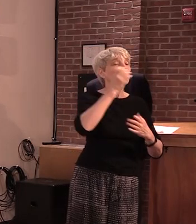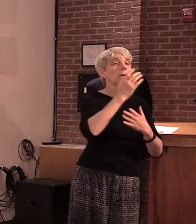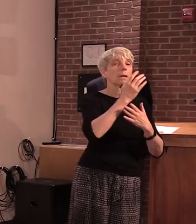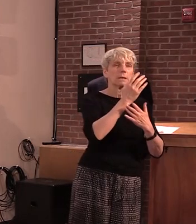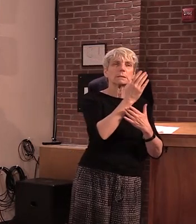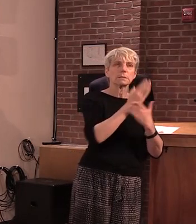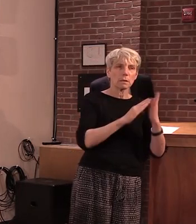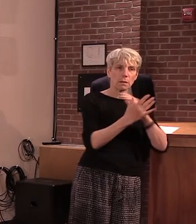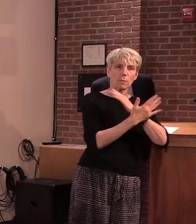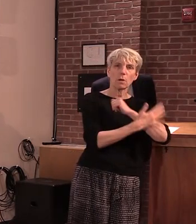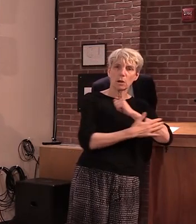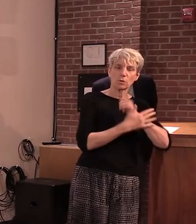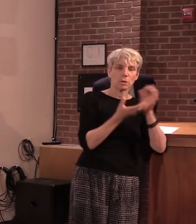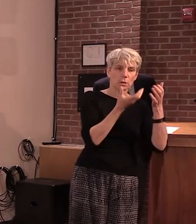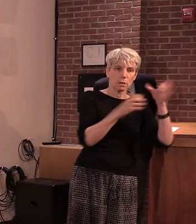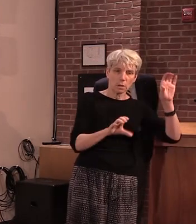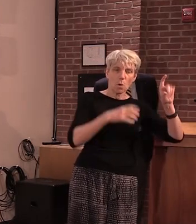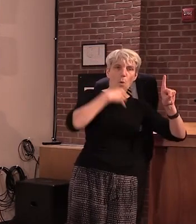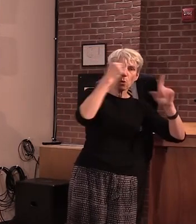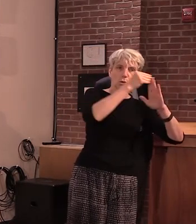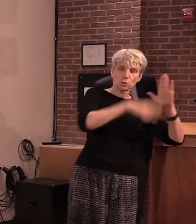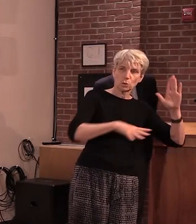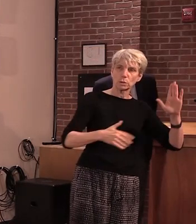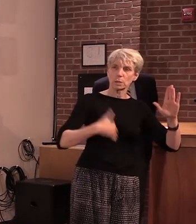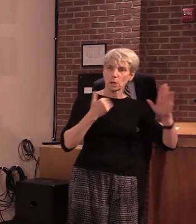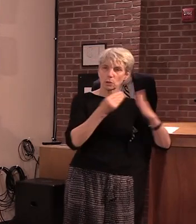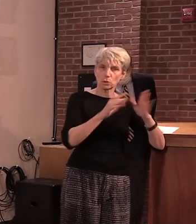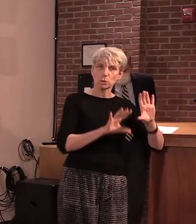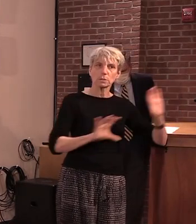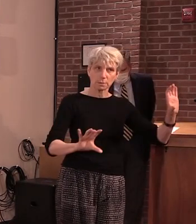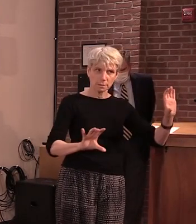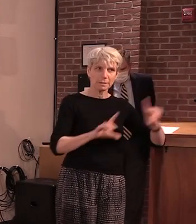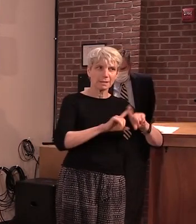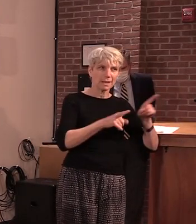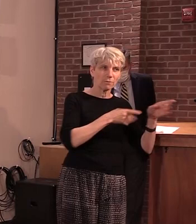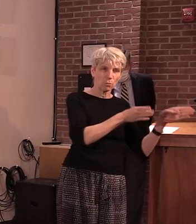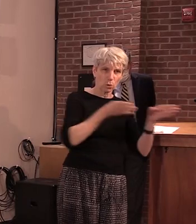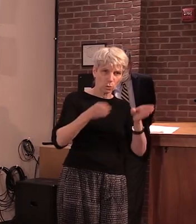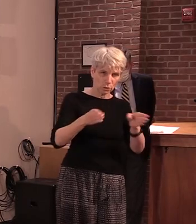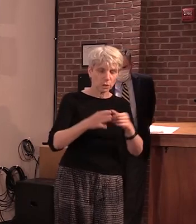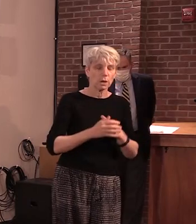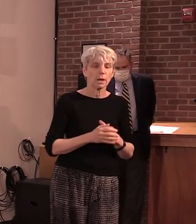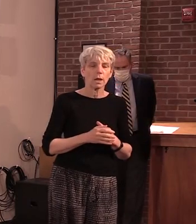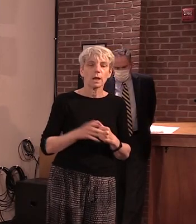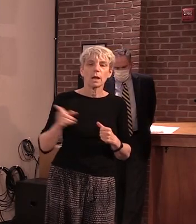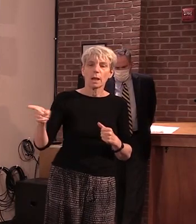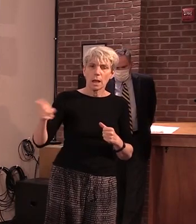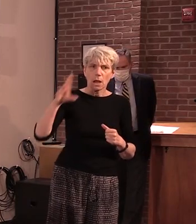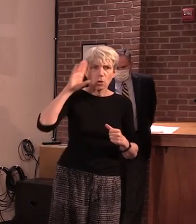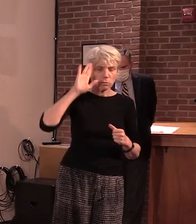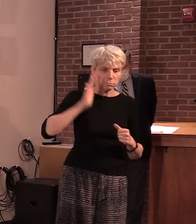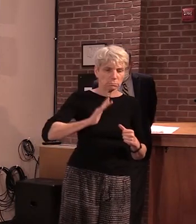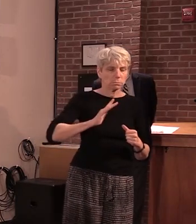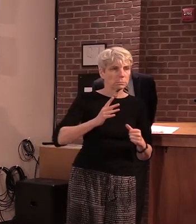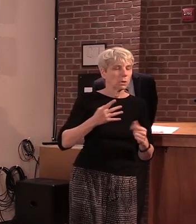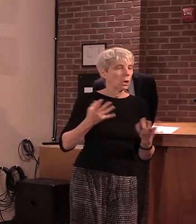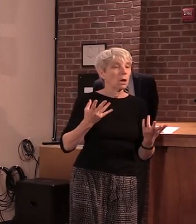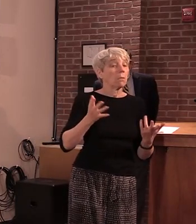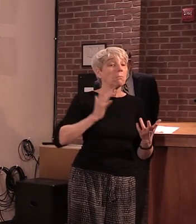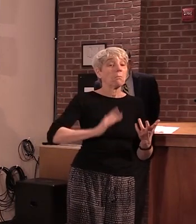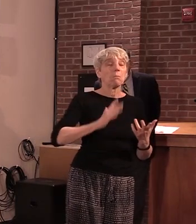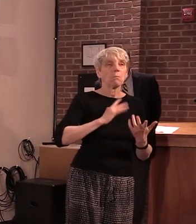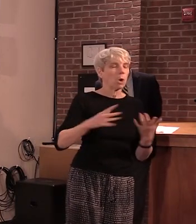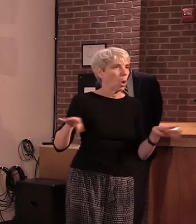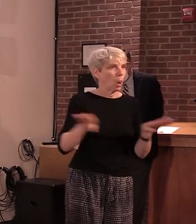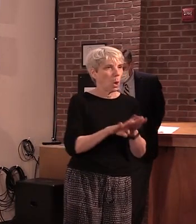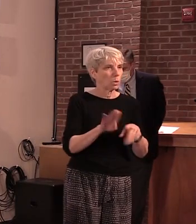students. And you also had a very successful, the way you closed the economy and then reopened it, it's received wide praise, and been